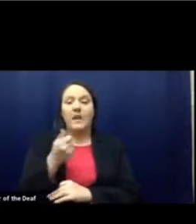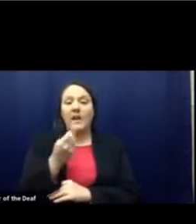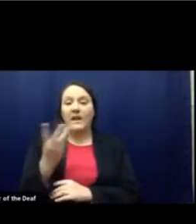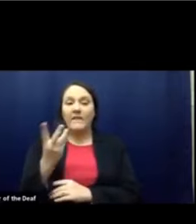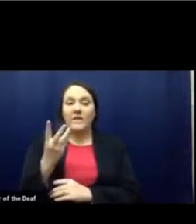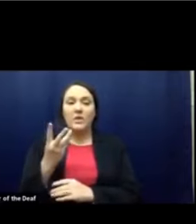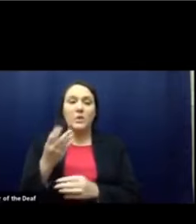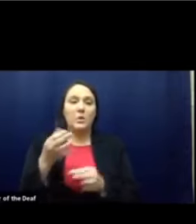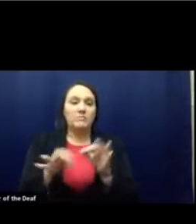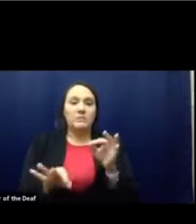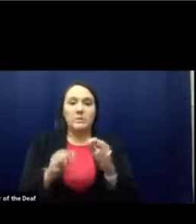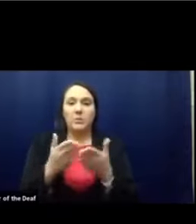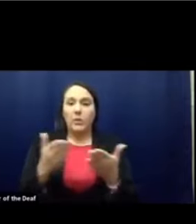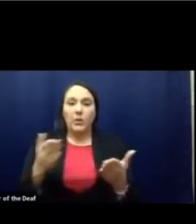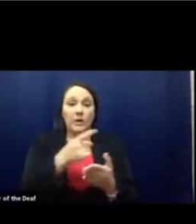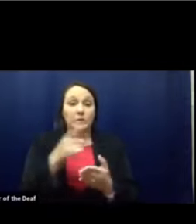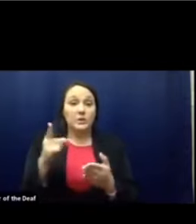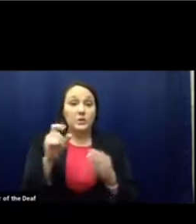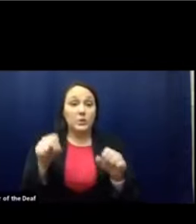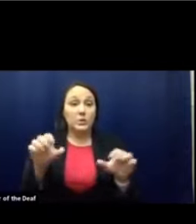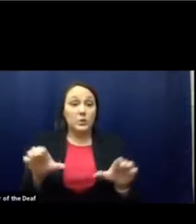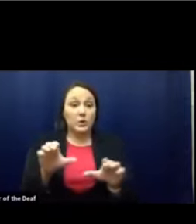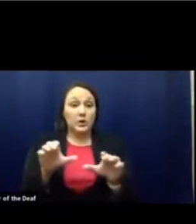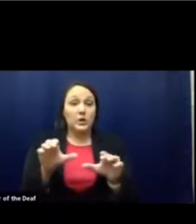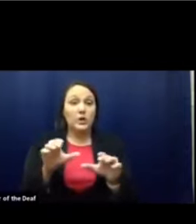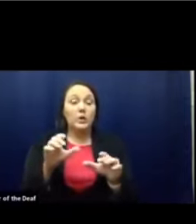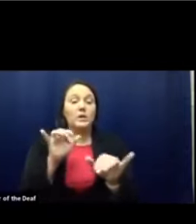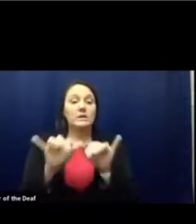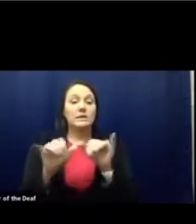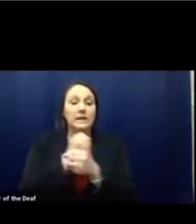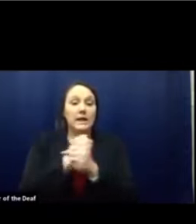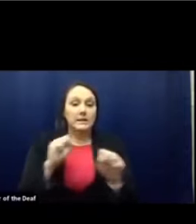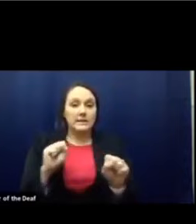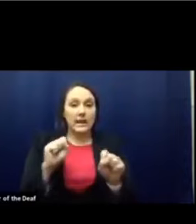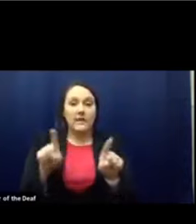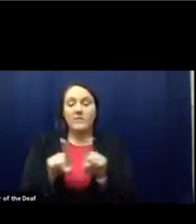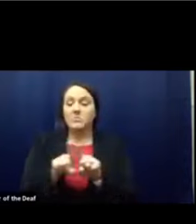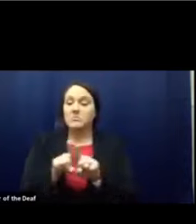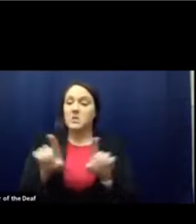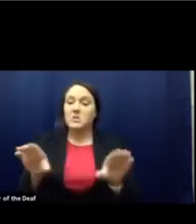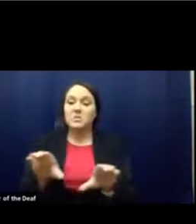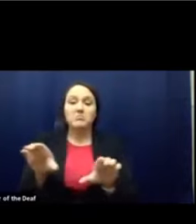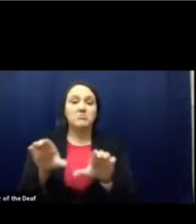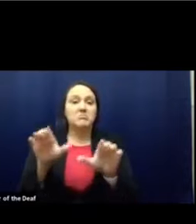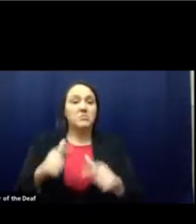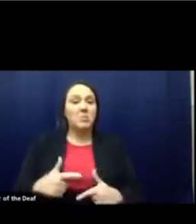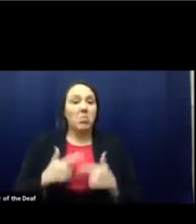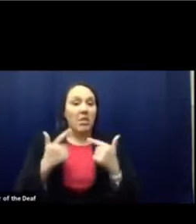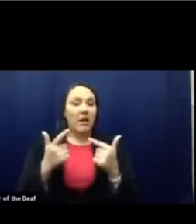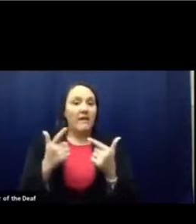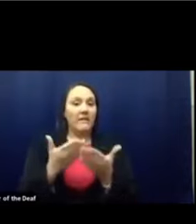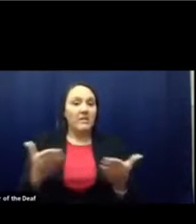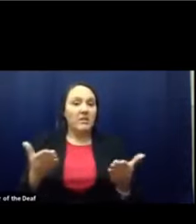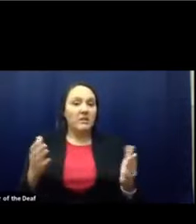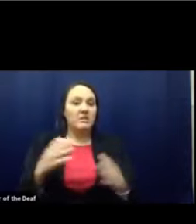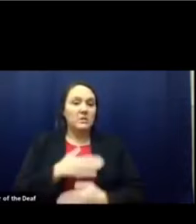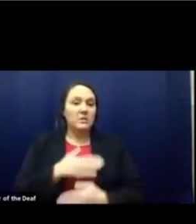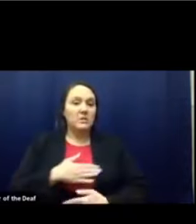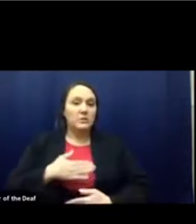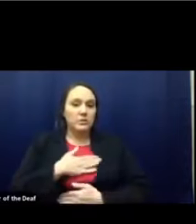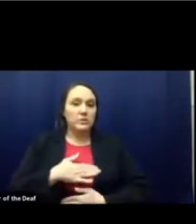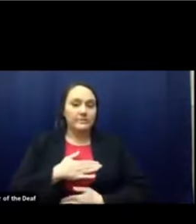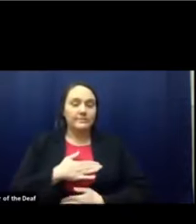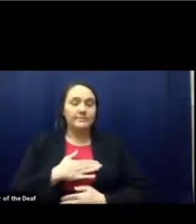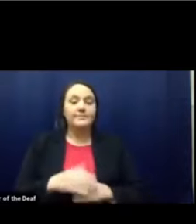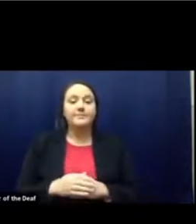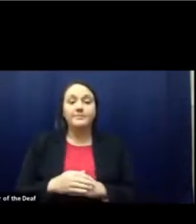These are just a few simple things you can do in order to stay safe while also going about your life and doing the things you love.